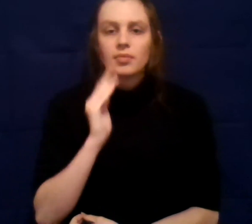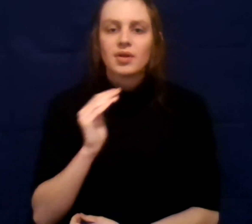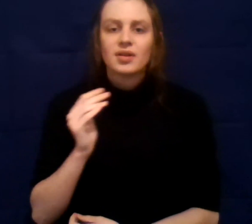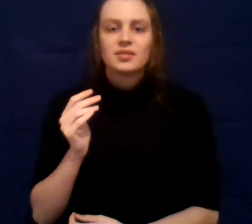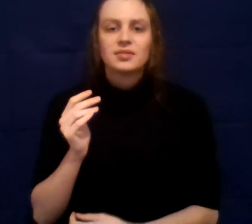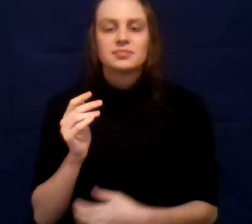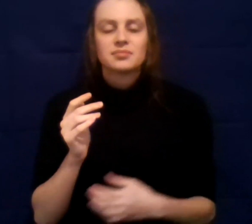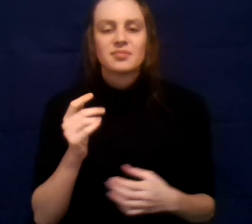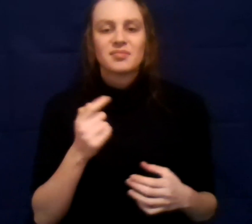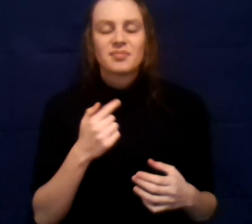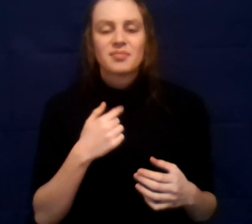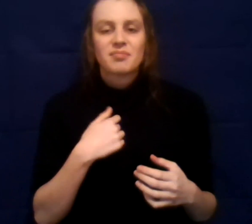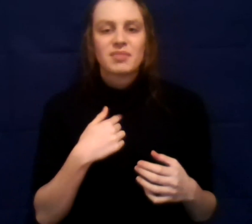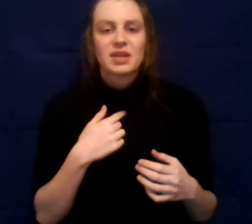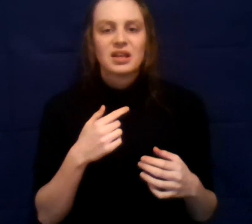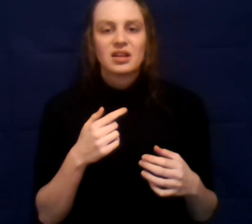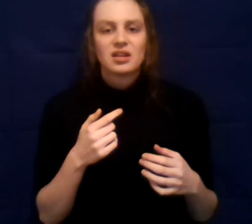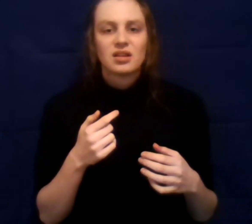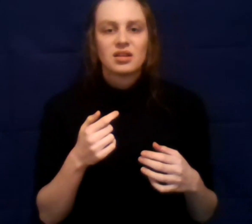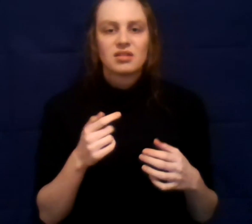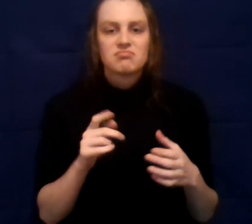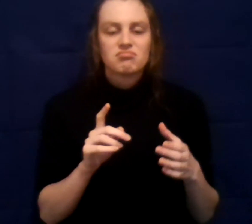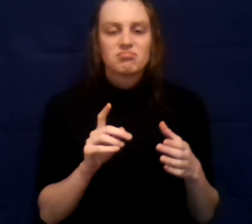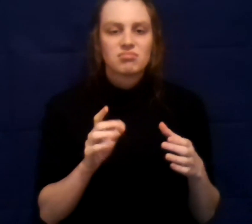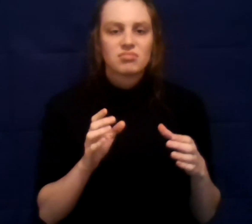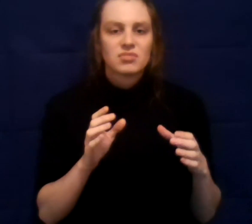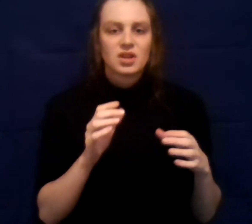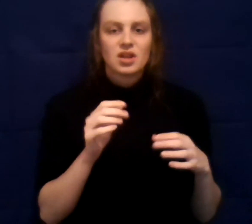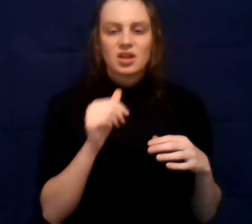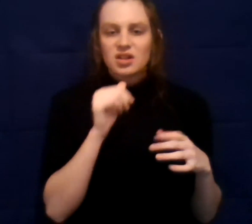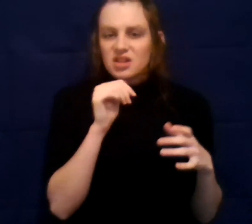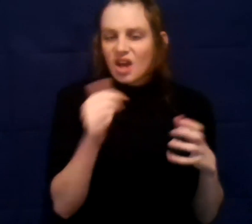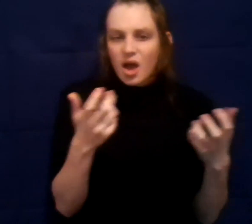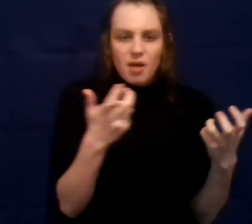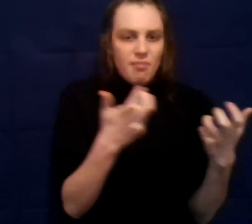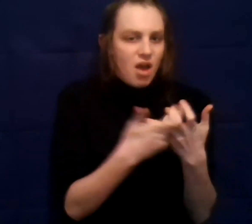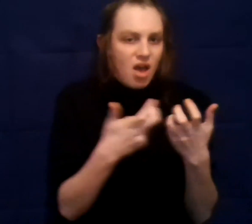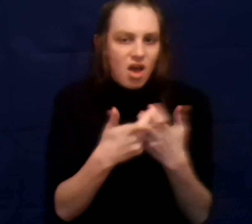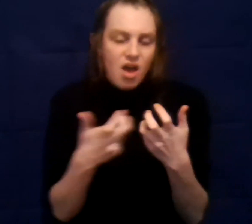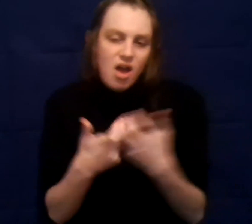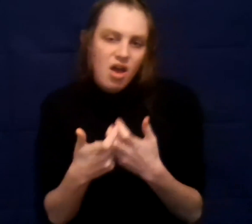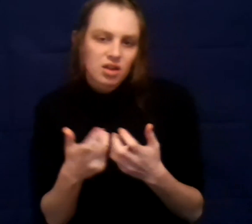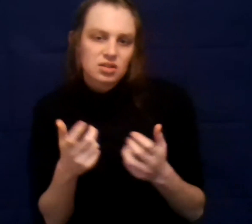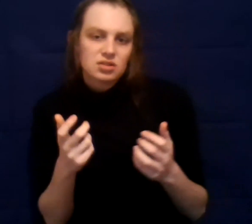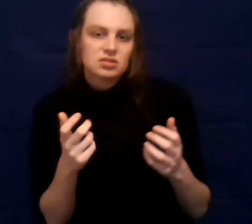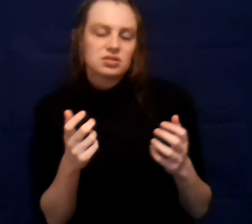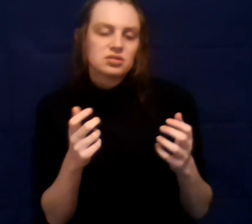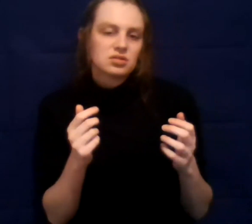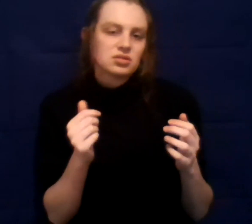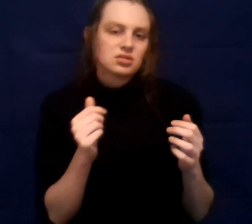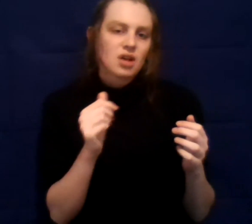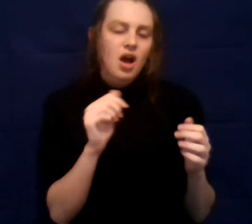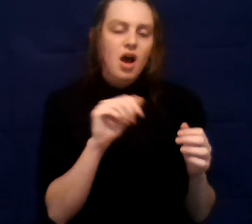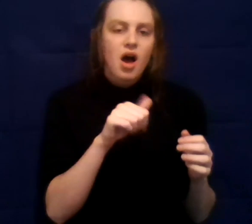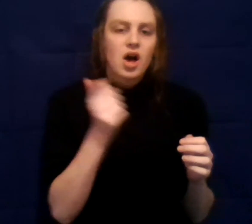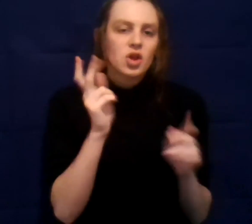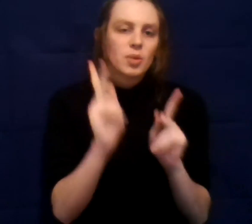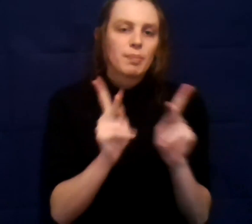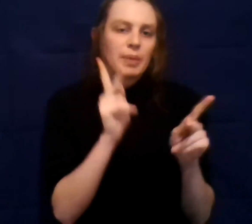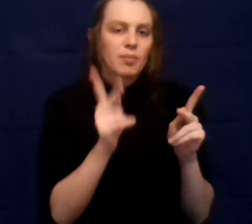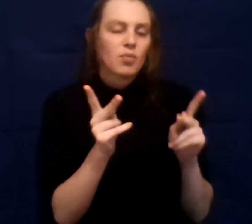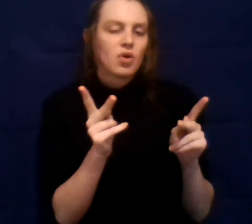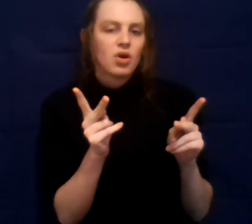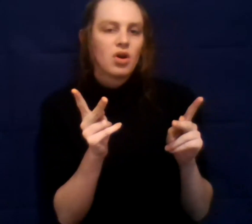outcast, but I was a cool outcast where I floated from group to group and like clique to clique in middle school and high school, thinking that